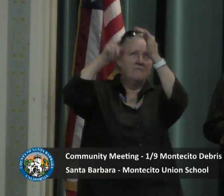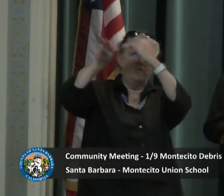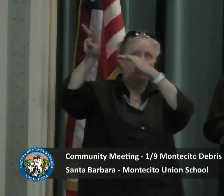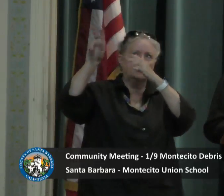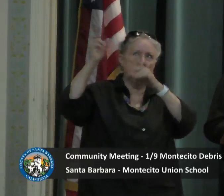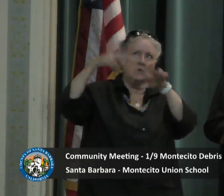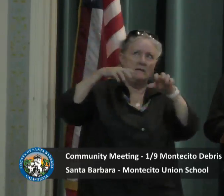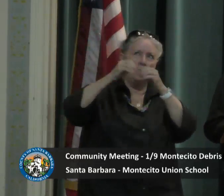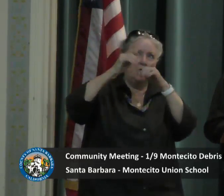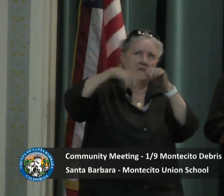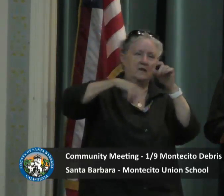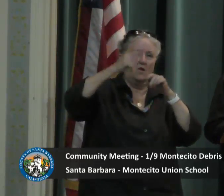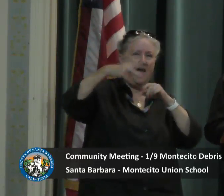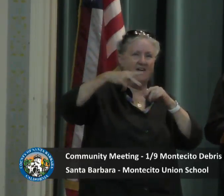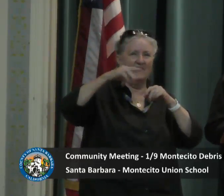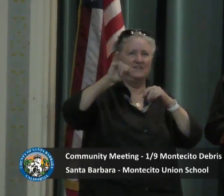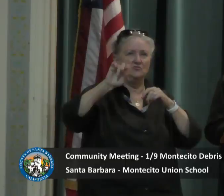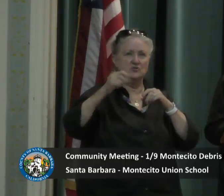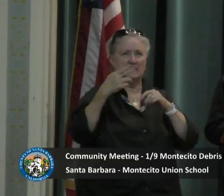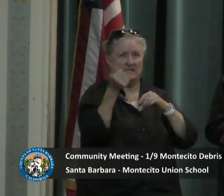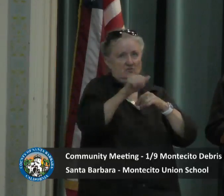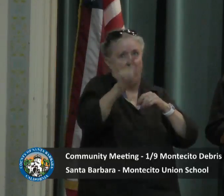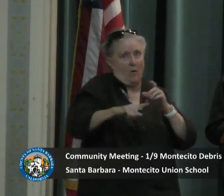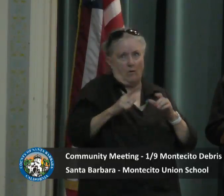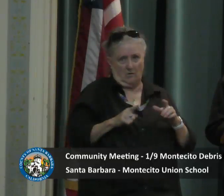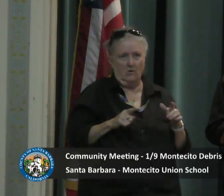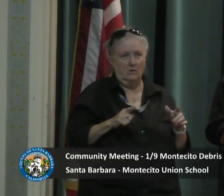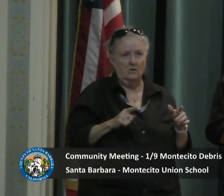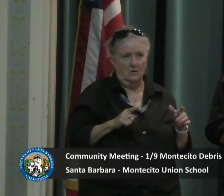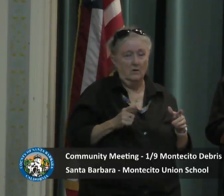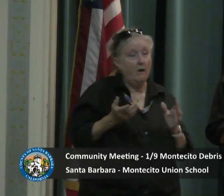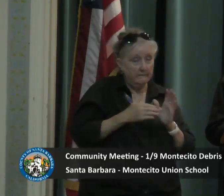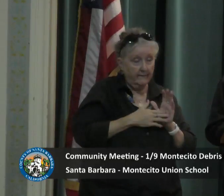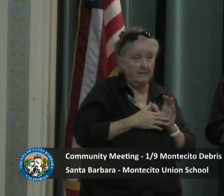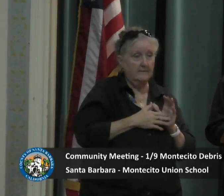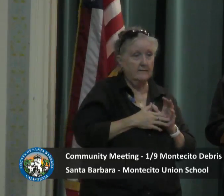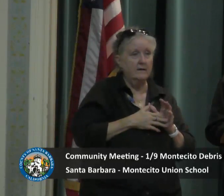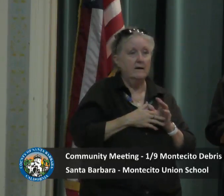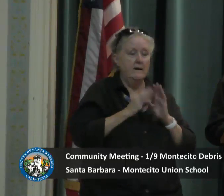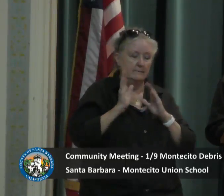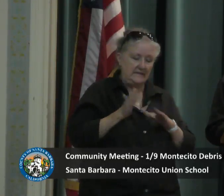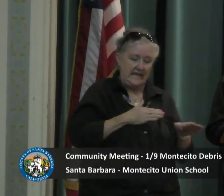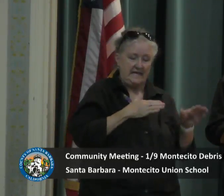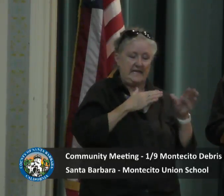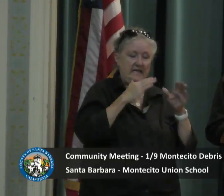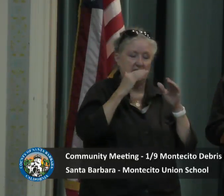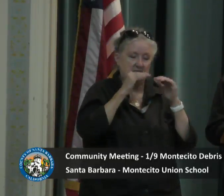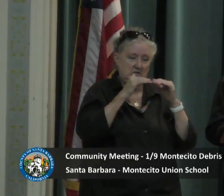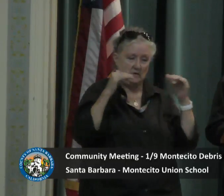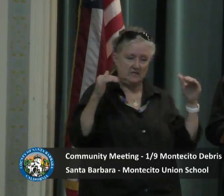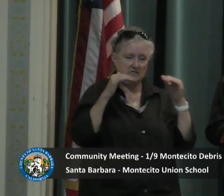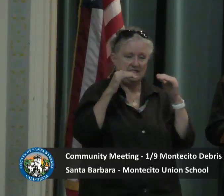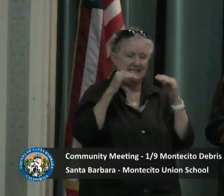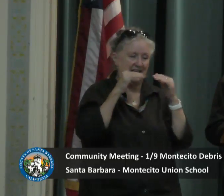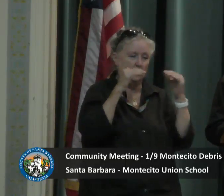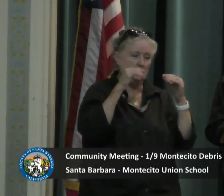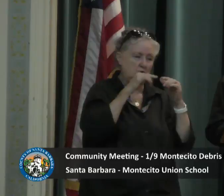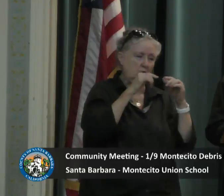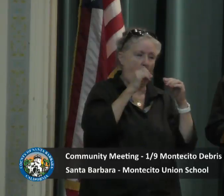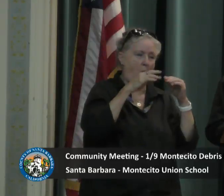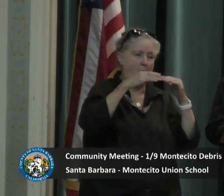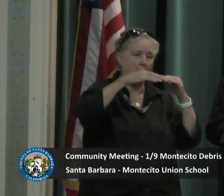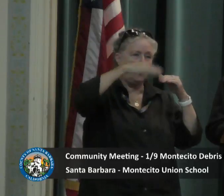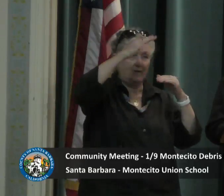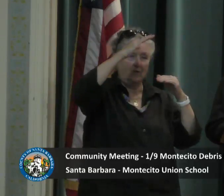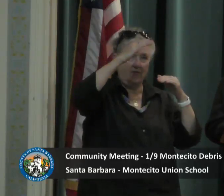rain more than a half an inch an hour. Again, our planning threshold is equal to or greater than